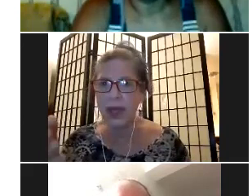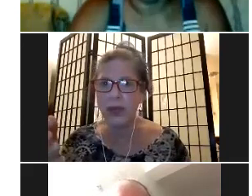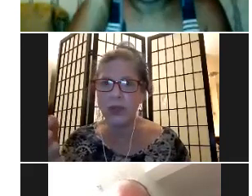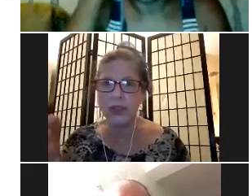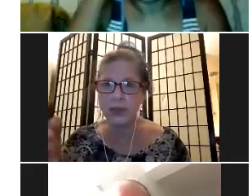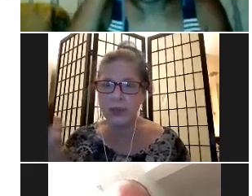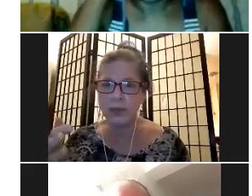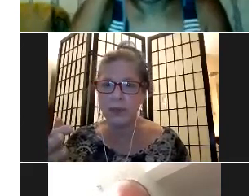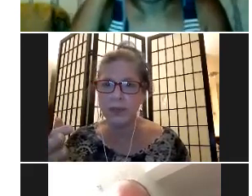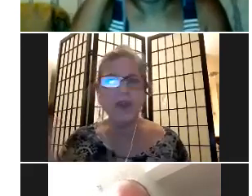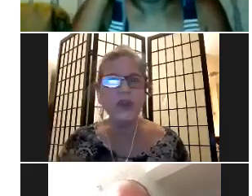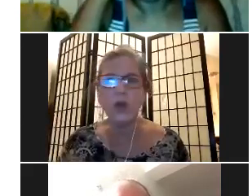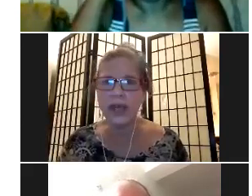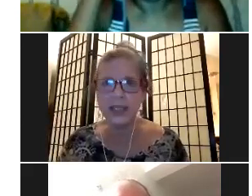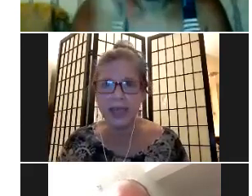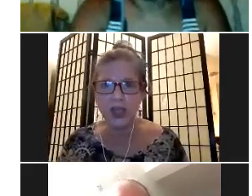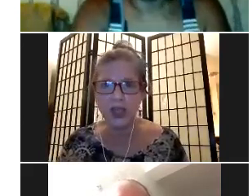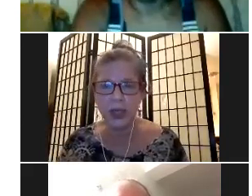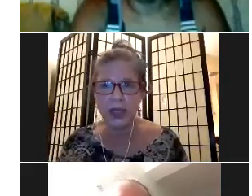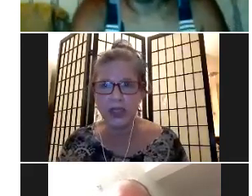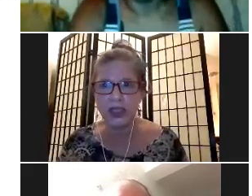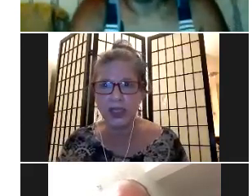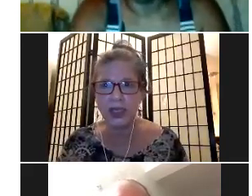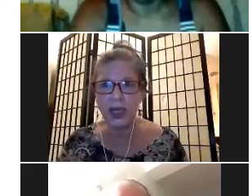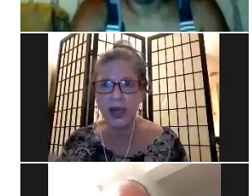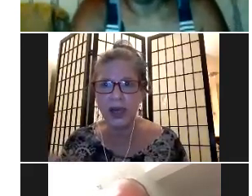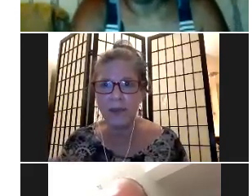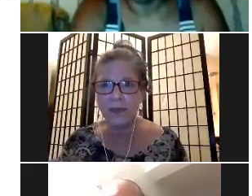one language. Salvador, how do you say idioma in English?